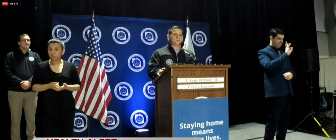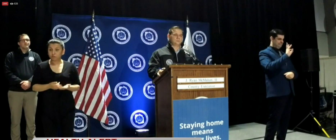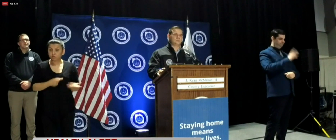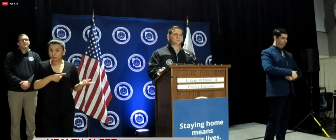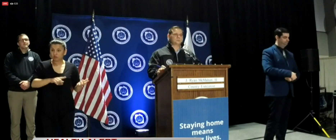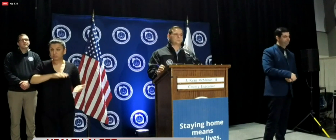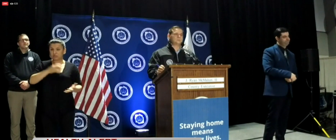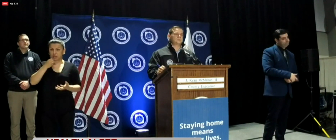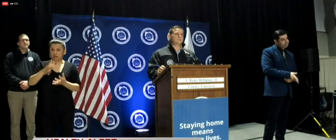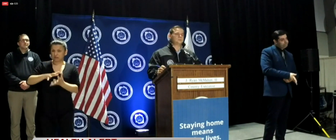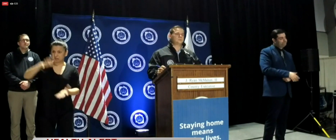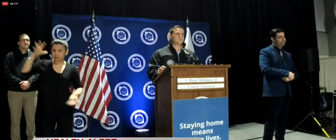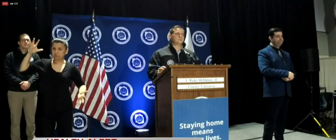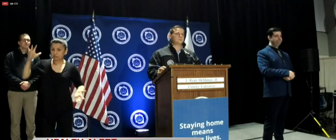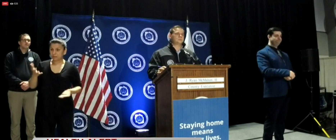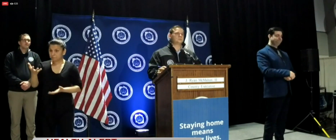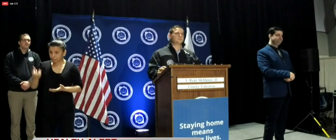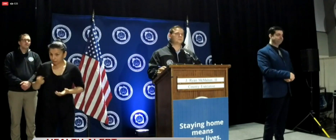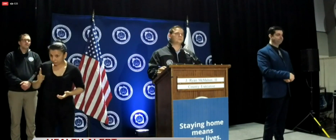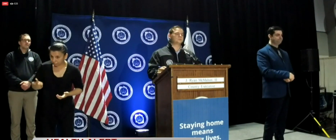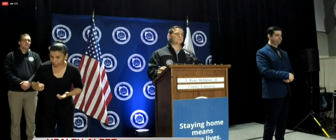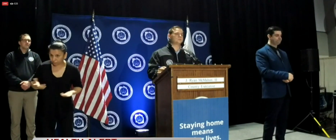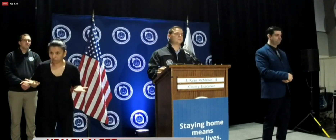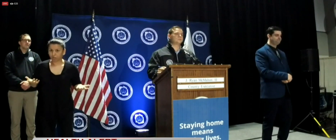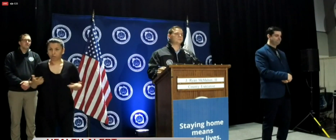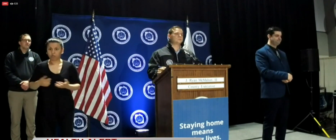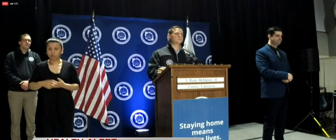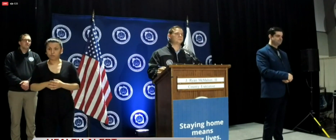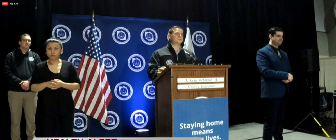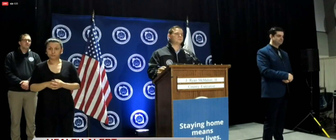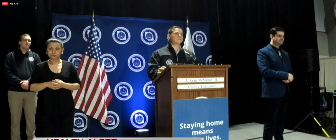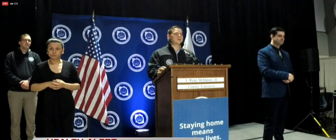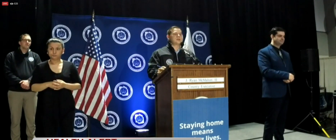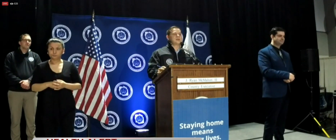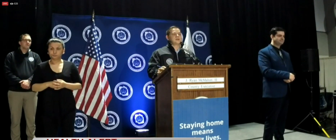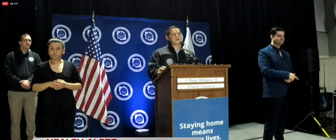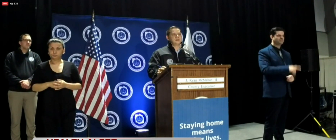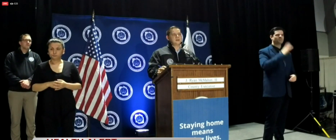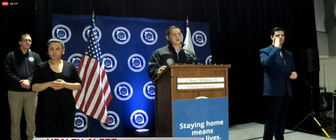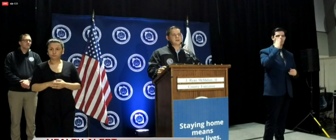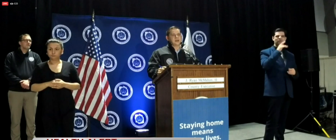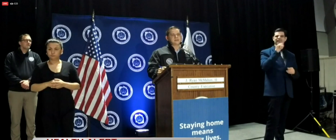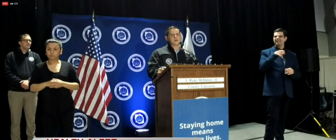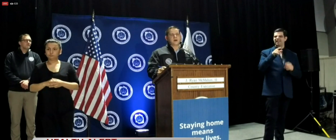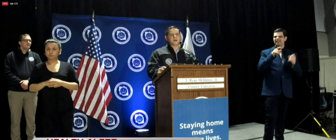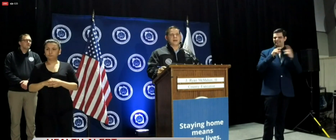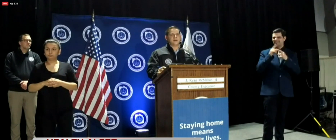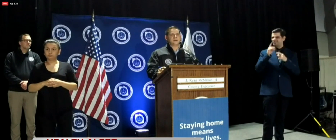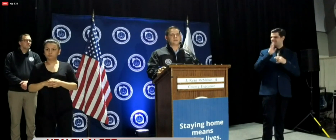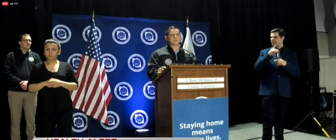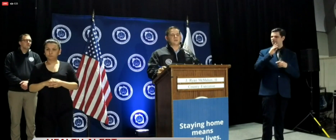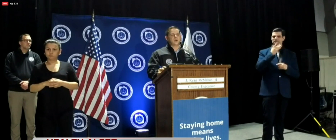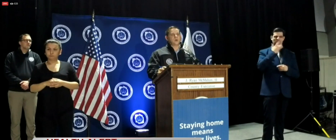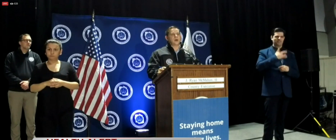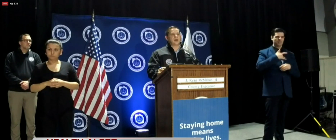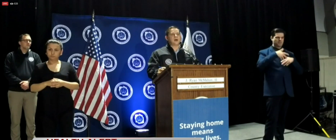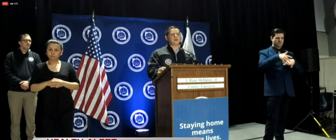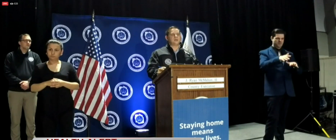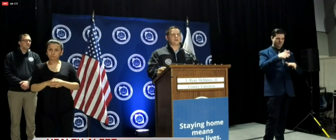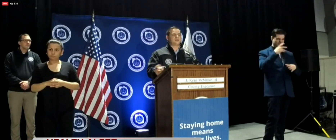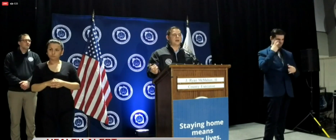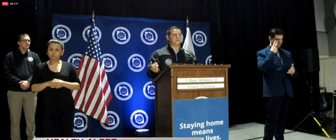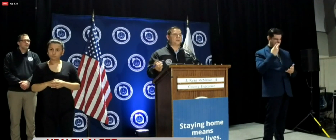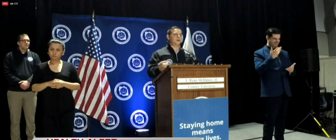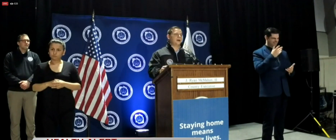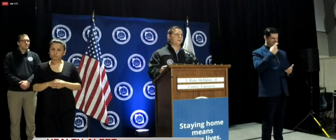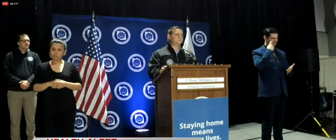know we've seen a bunch of like birthday parades and things like that. Do you still encourage people to do that, or would you tell people not to? Yeah, it's all about a balance. So I'll give